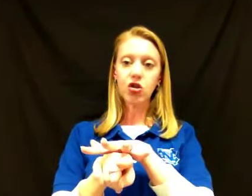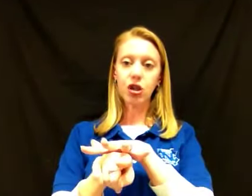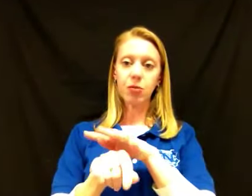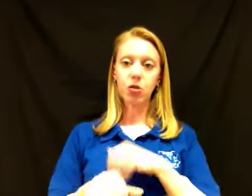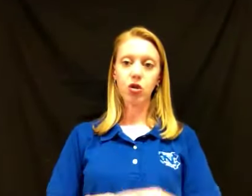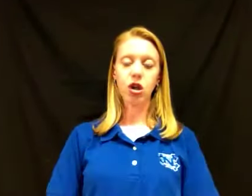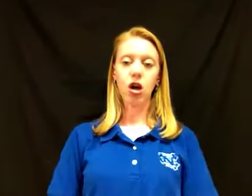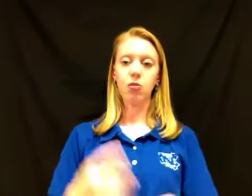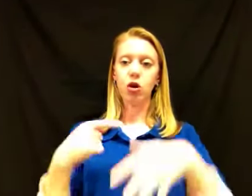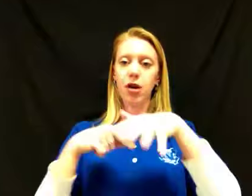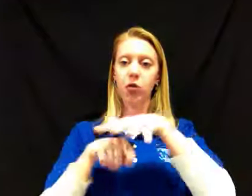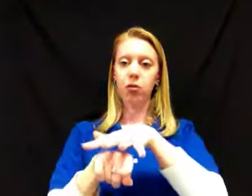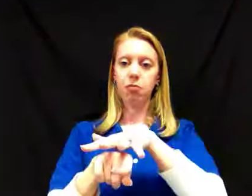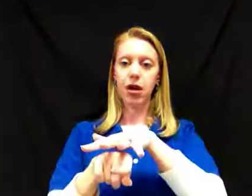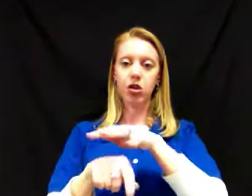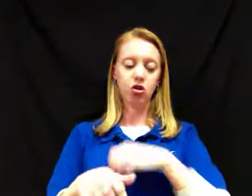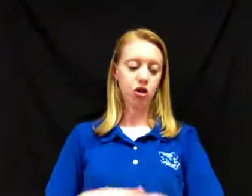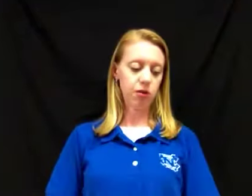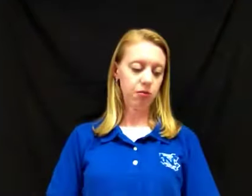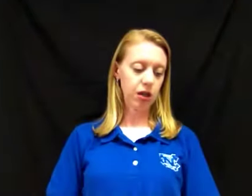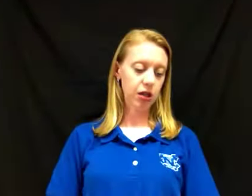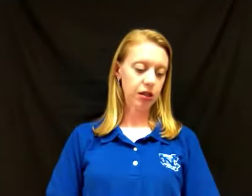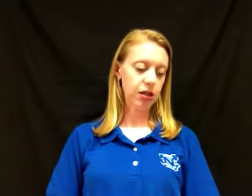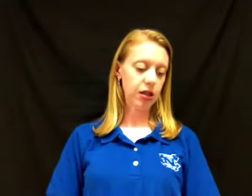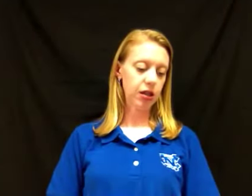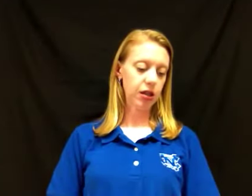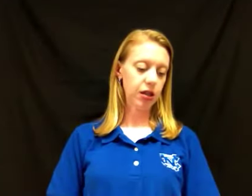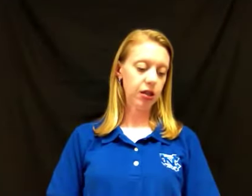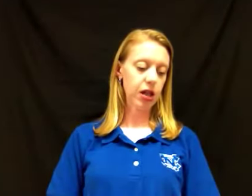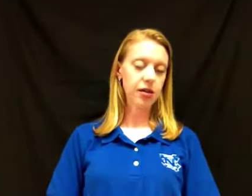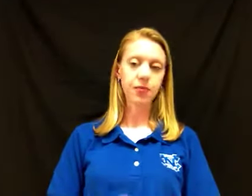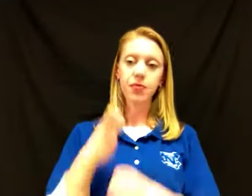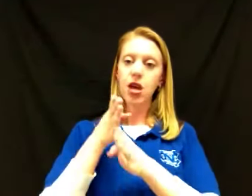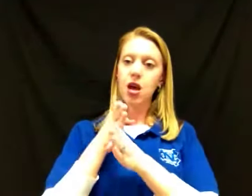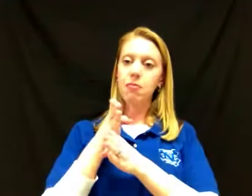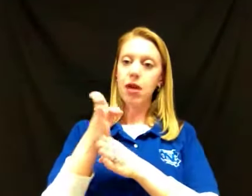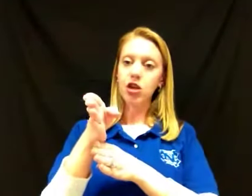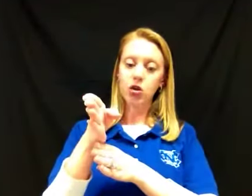Mainstreamed, and we'll talk more about what mainstreaming means in class. Major in,